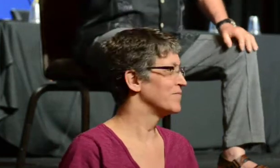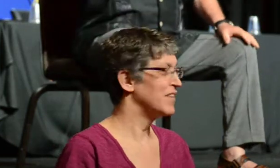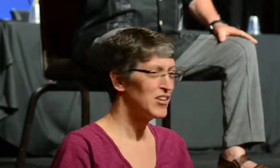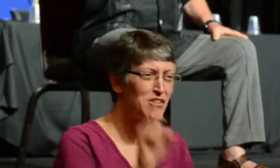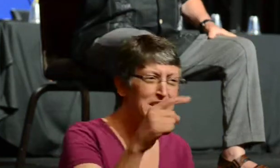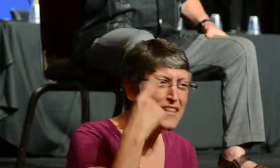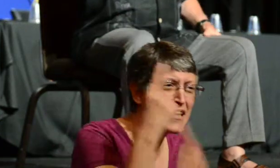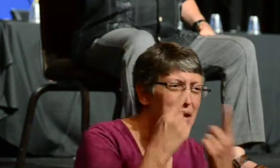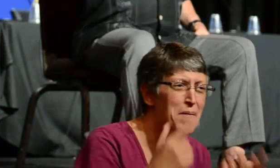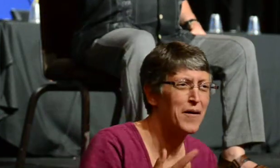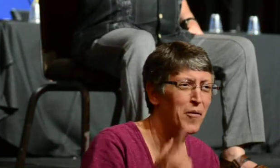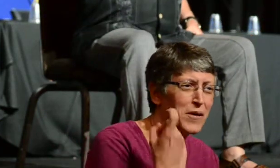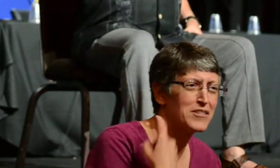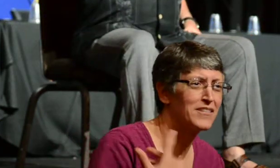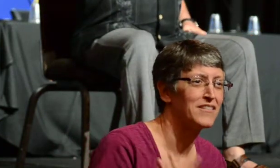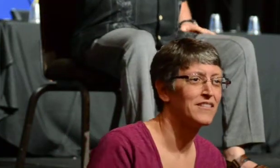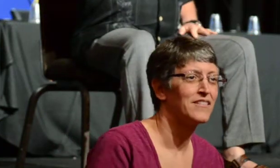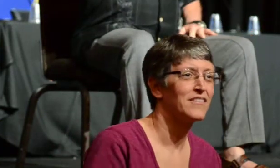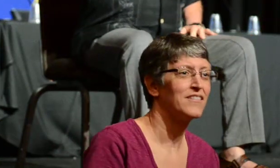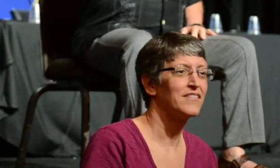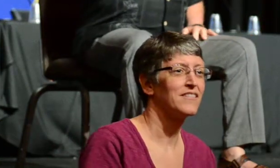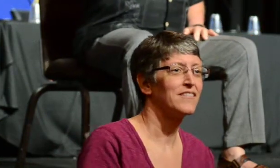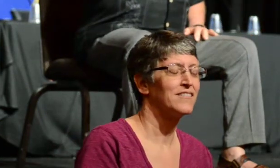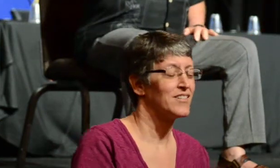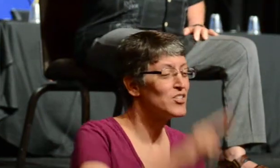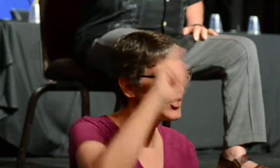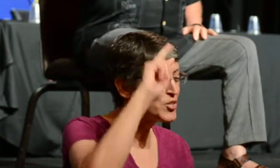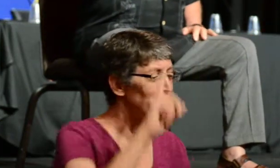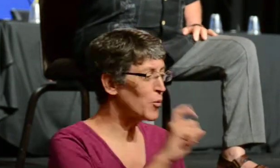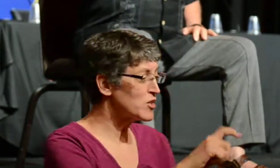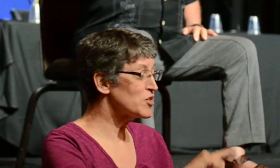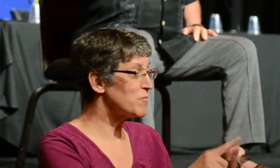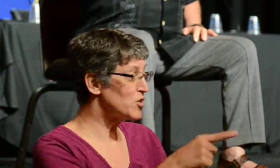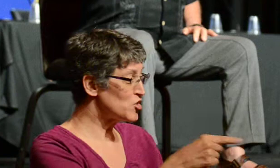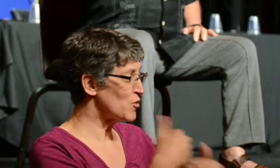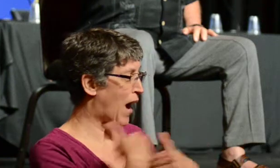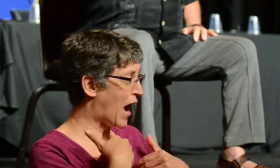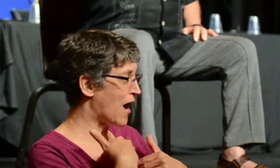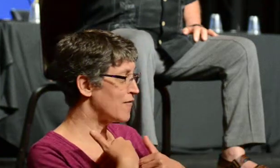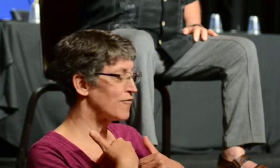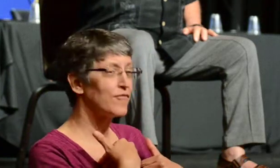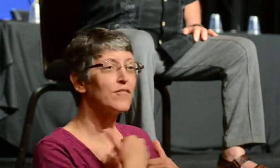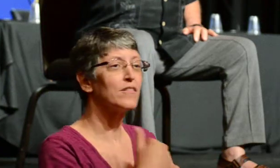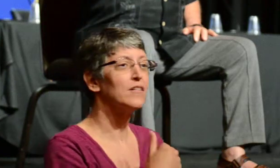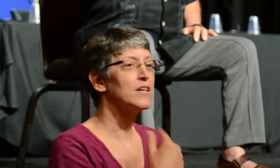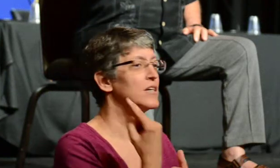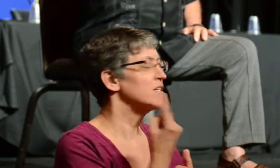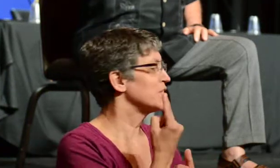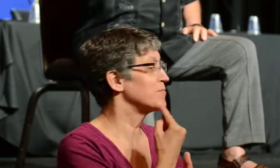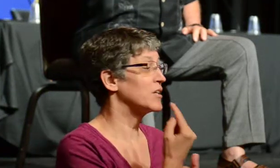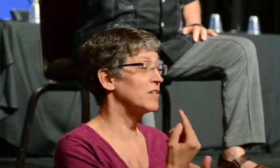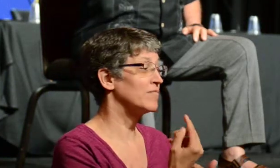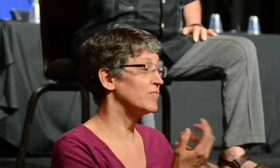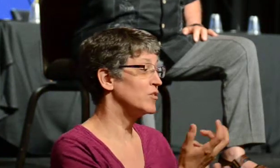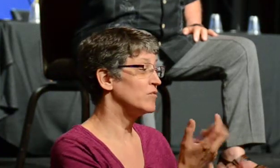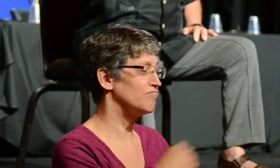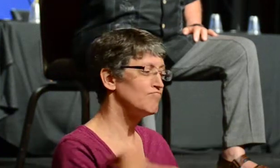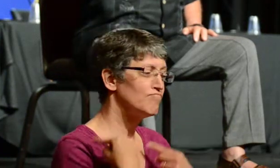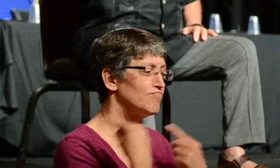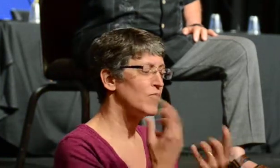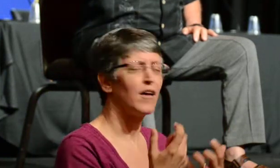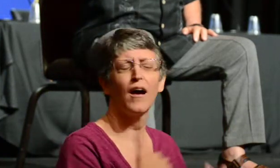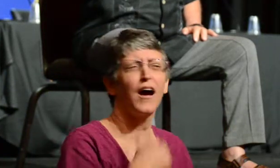You got to think about it. This is stupid, but do you have a role that you always wanted to do? You've probably been asked that. Wait a minute, I'm